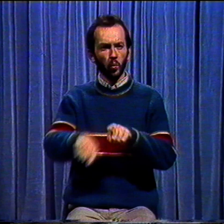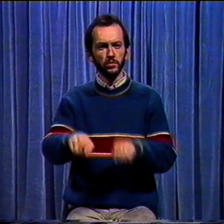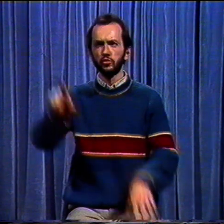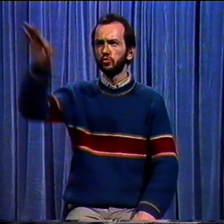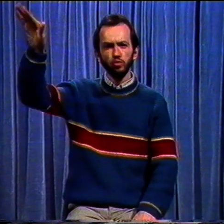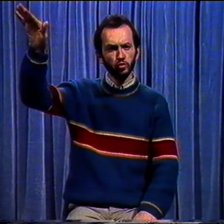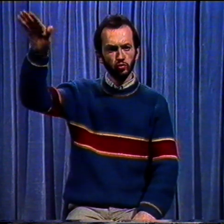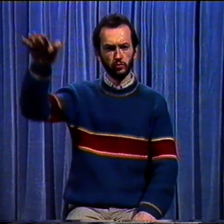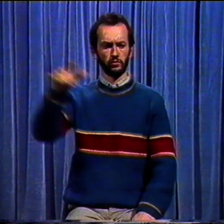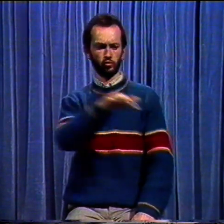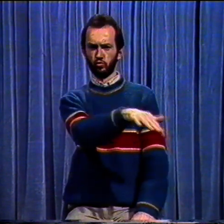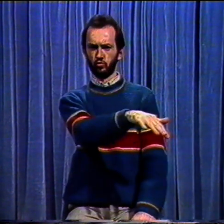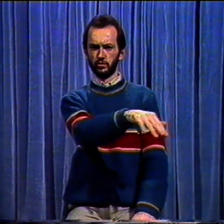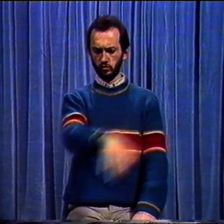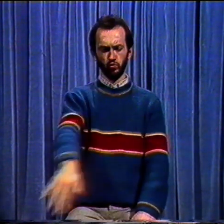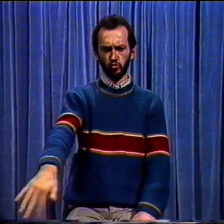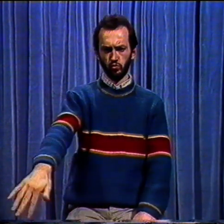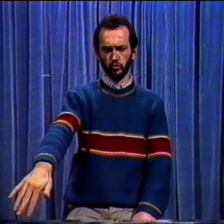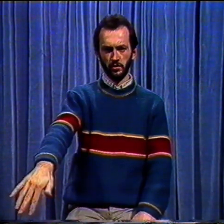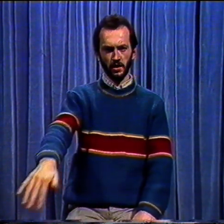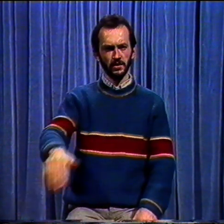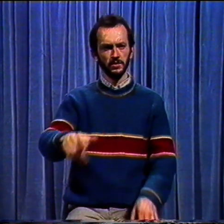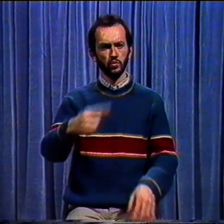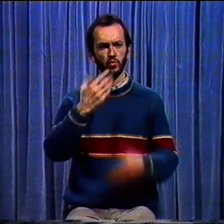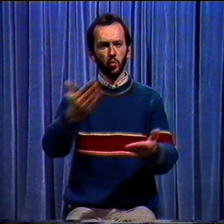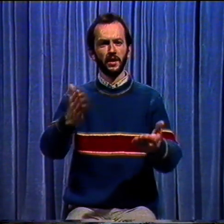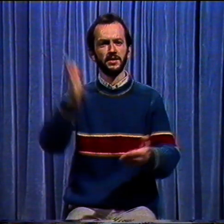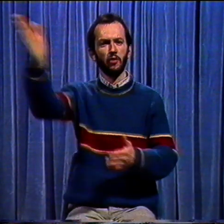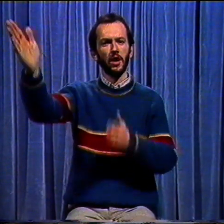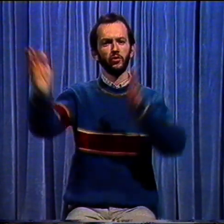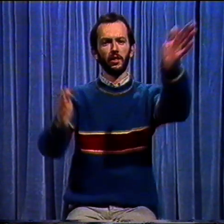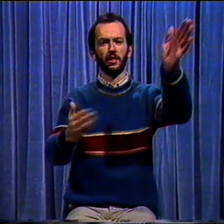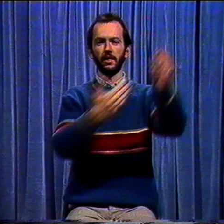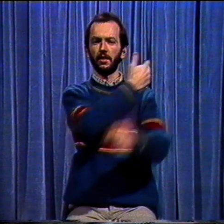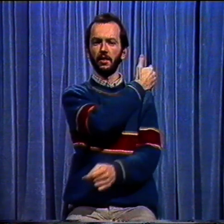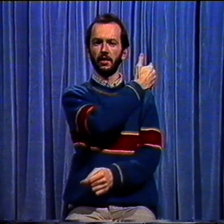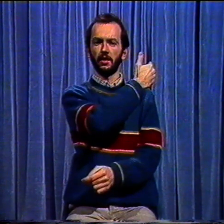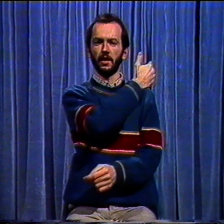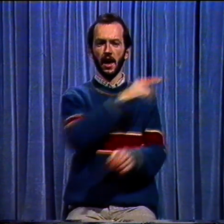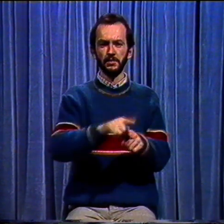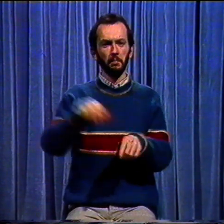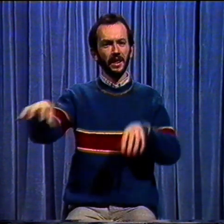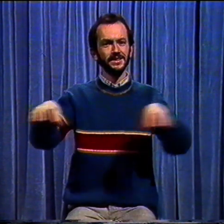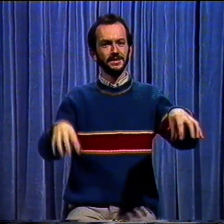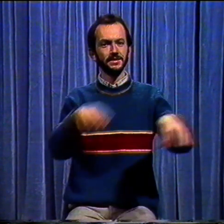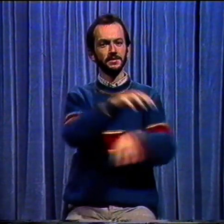You'll see, mostly, this sign created in different places is to show the direction and the